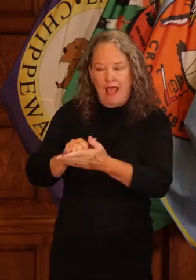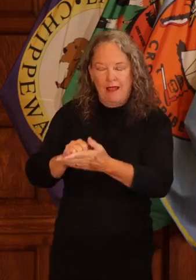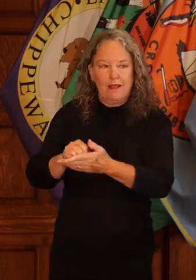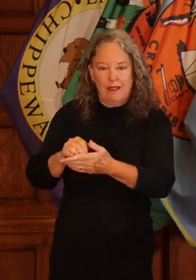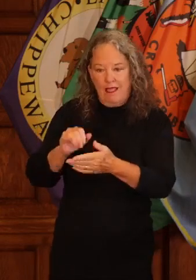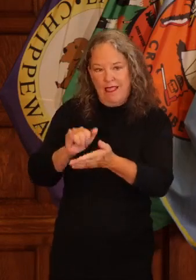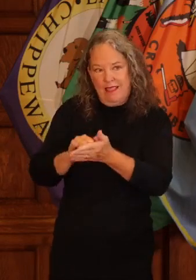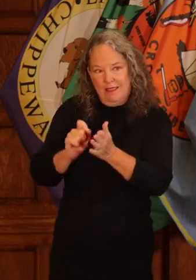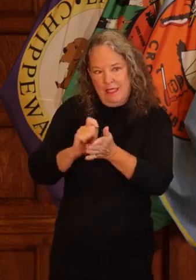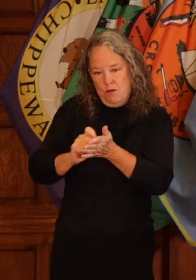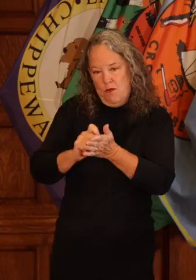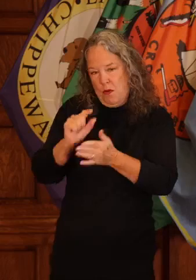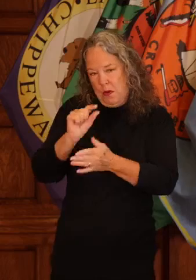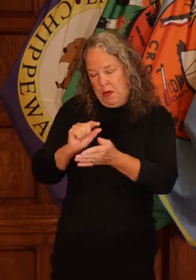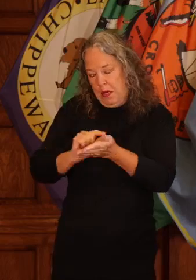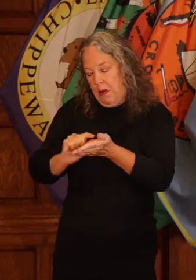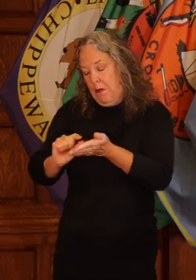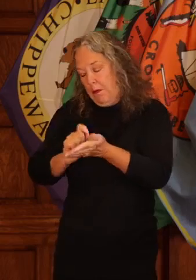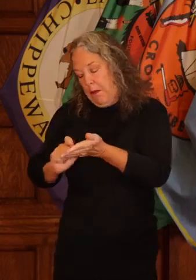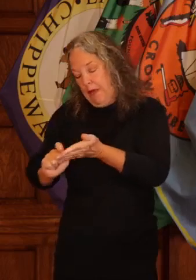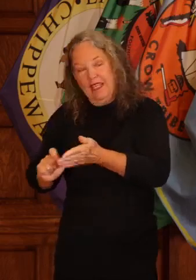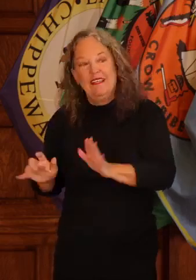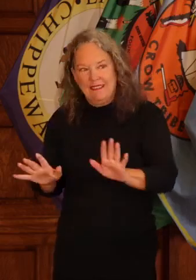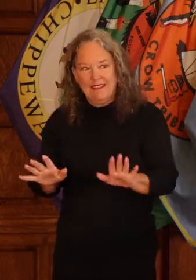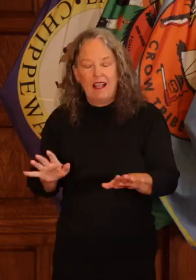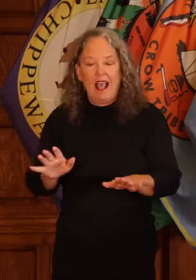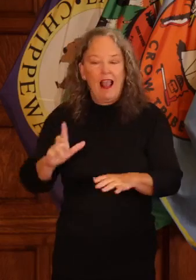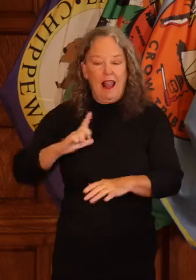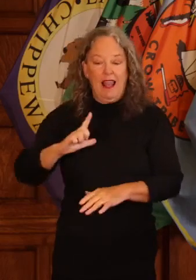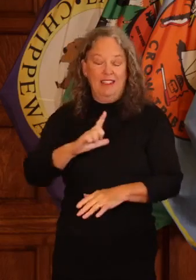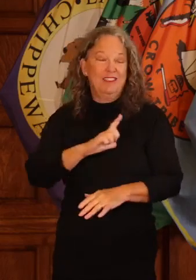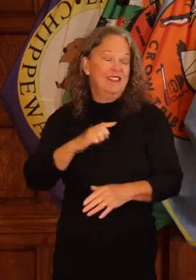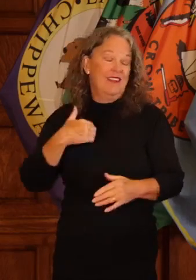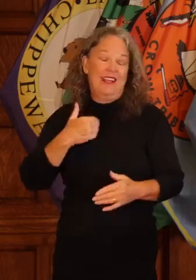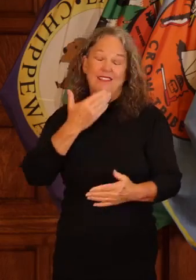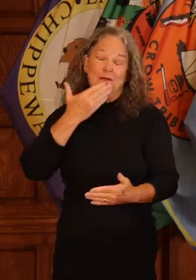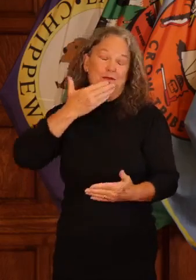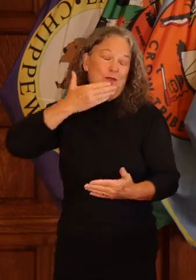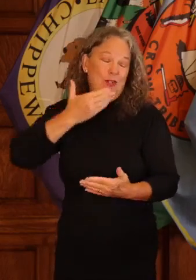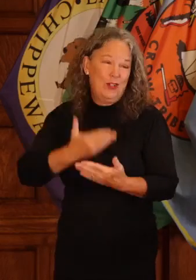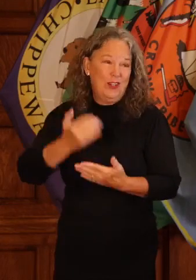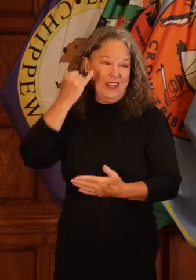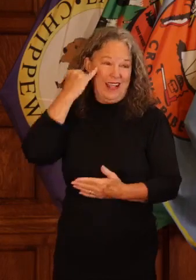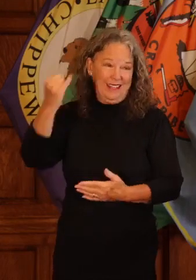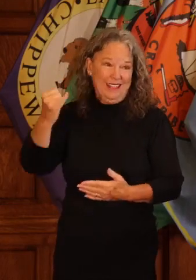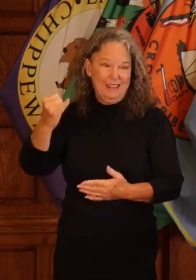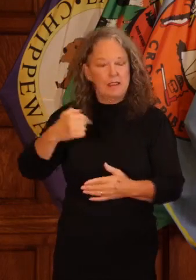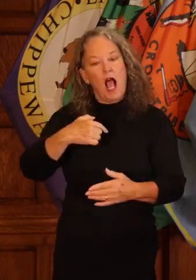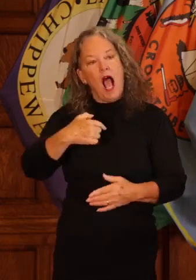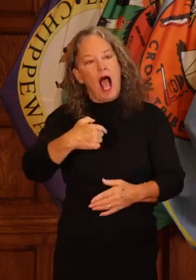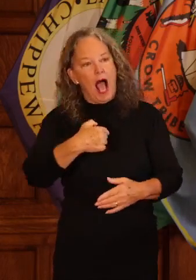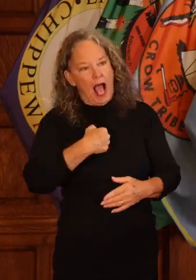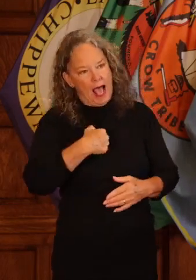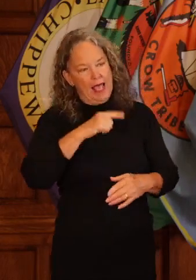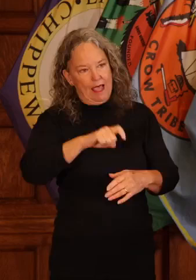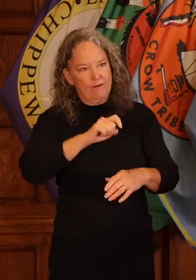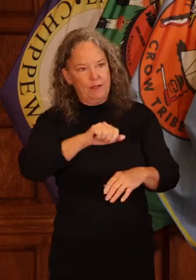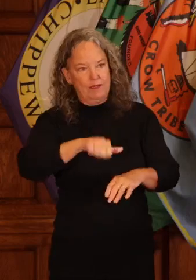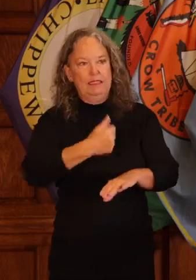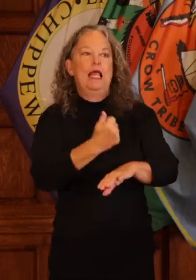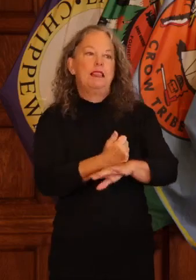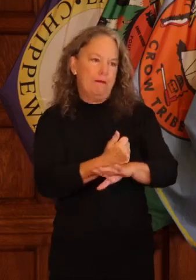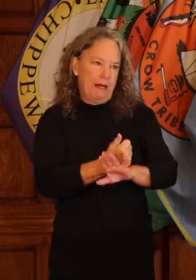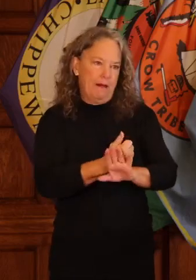fully consider them, because we know when the legislature comes up with some great ideas, I have to actually implement them. So there's a little